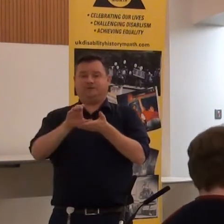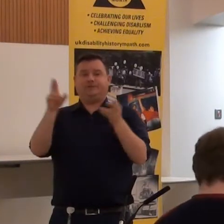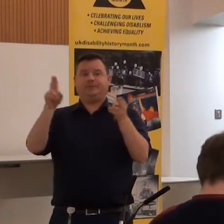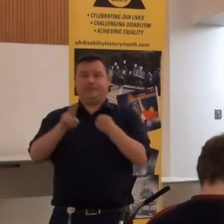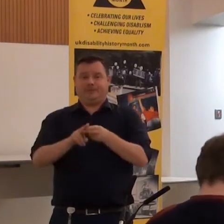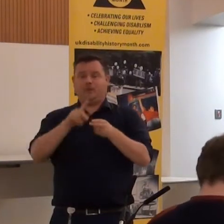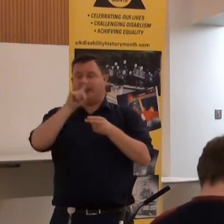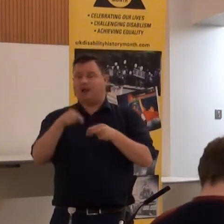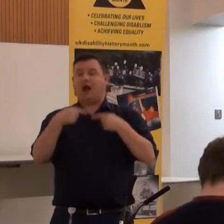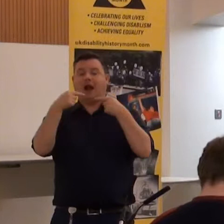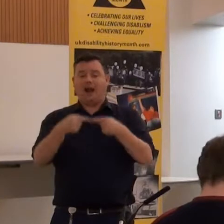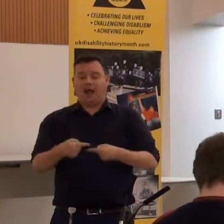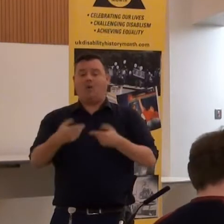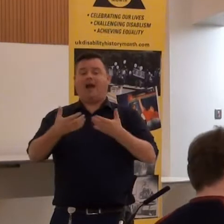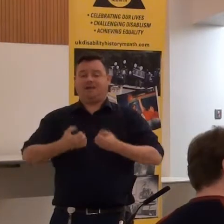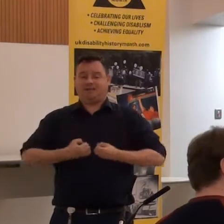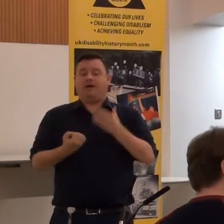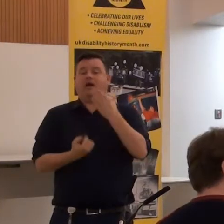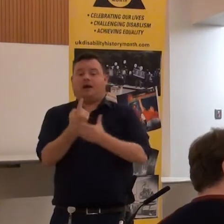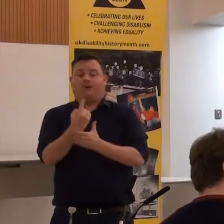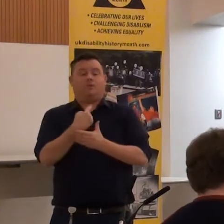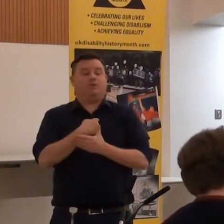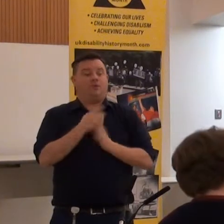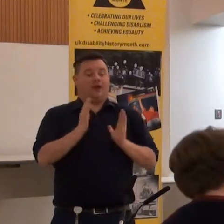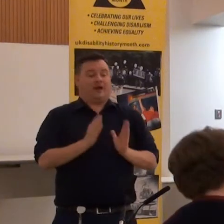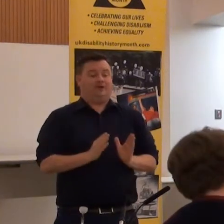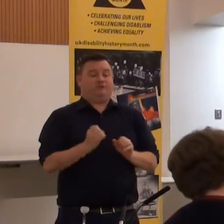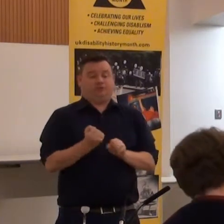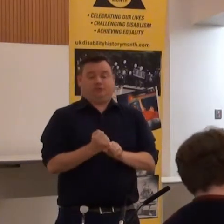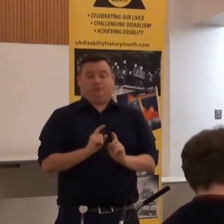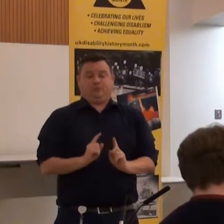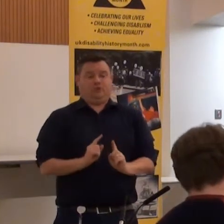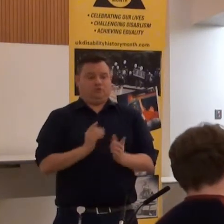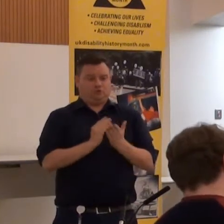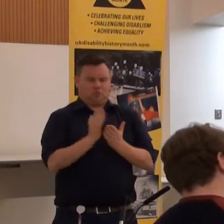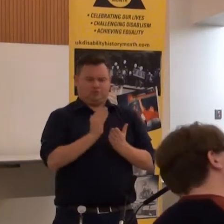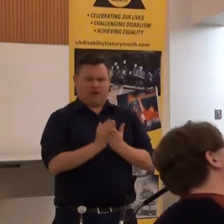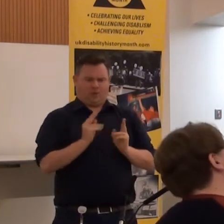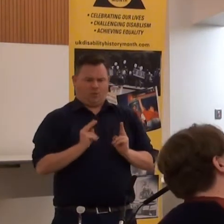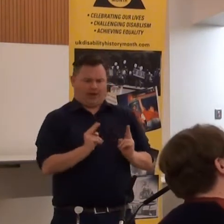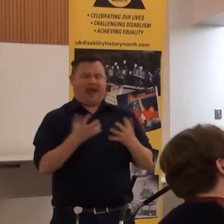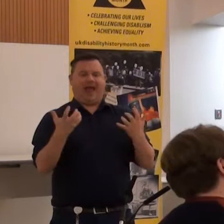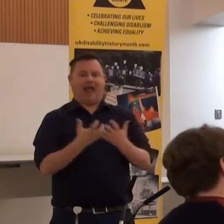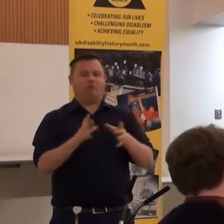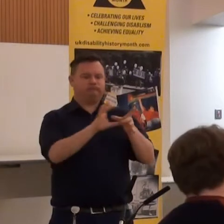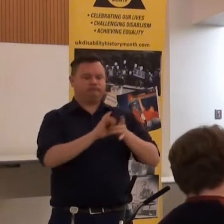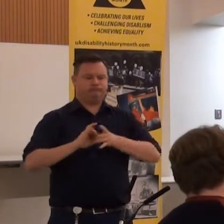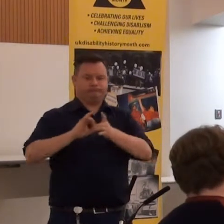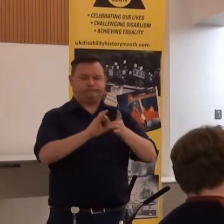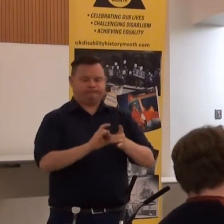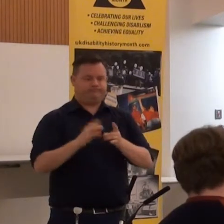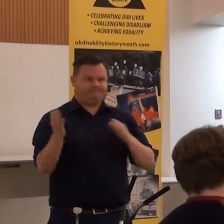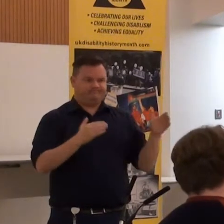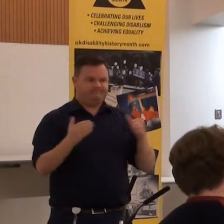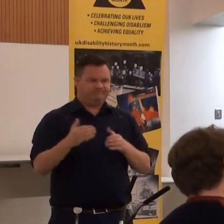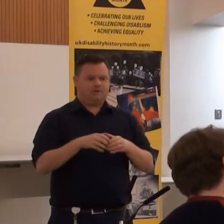to happen. And so I think what we need to do is just get them, sort out ways of getting ourselves together. Look at who's out there